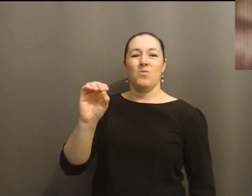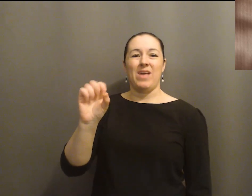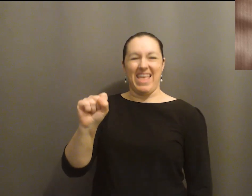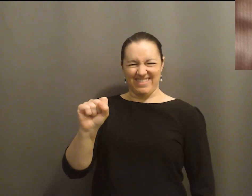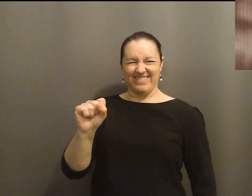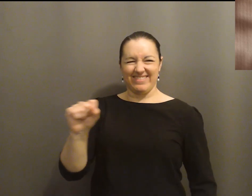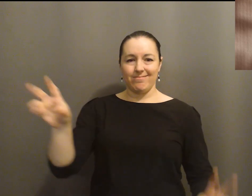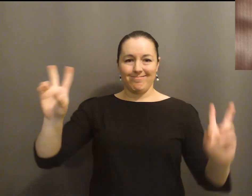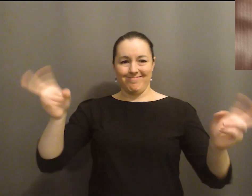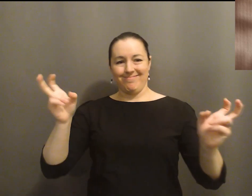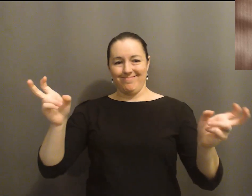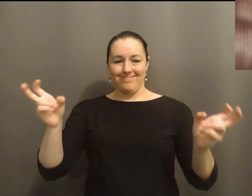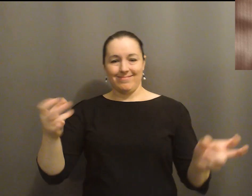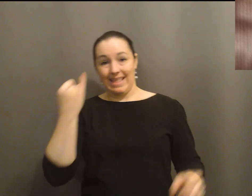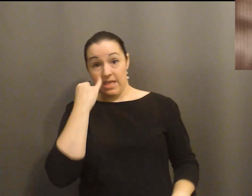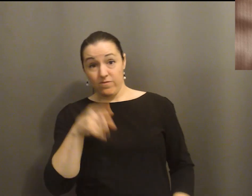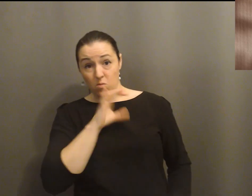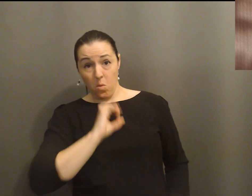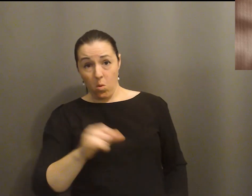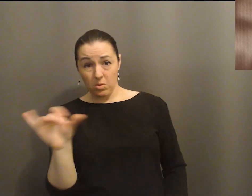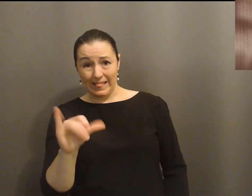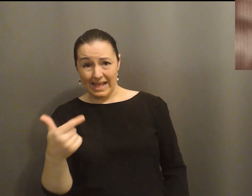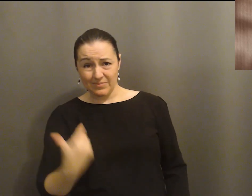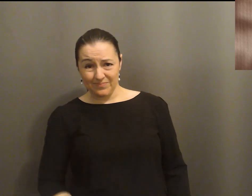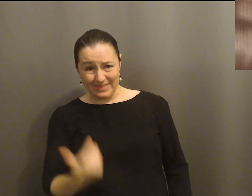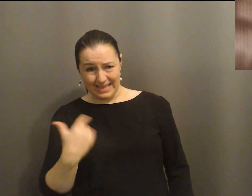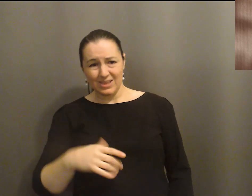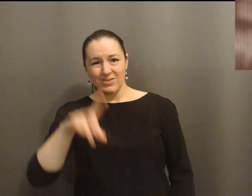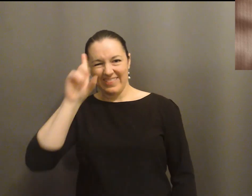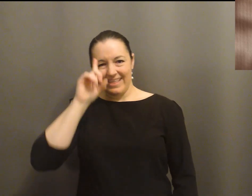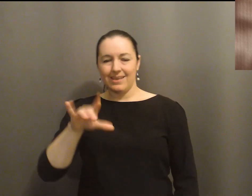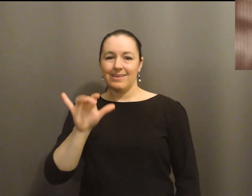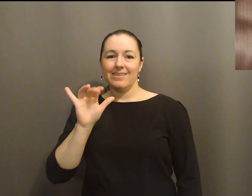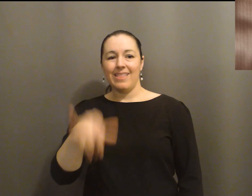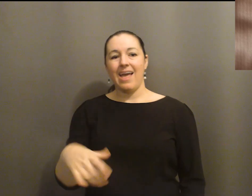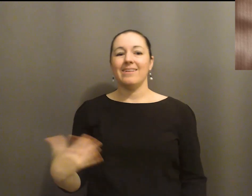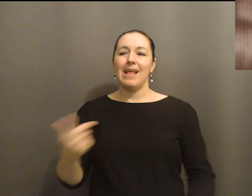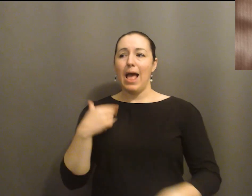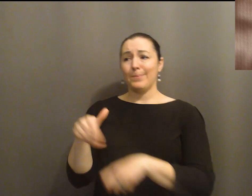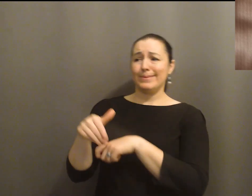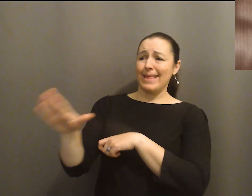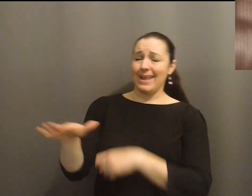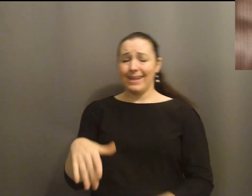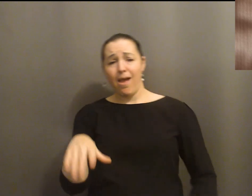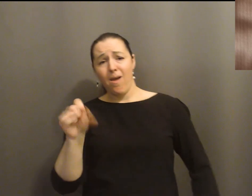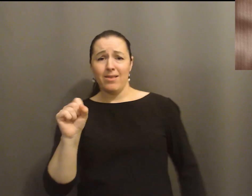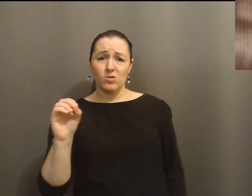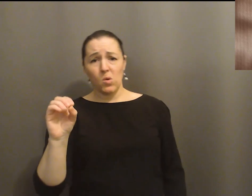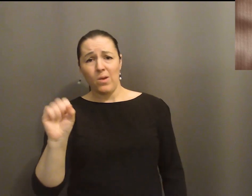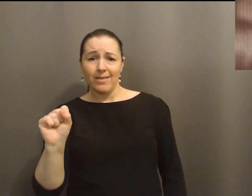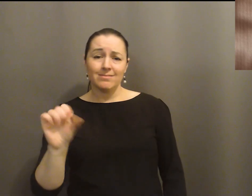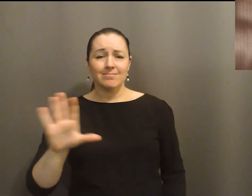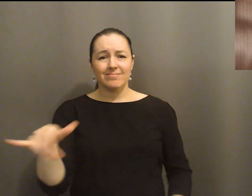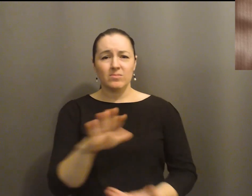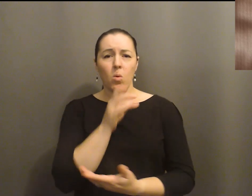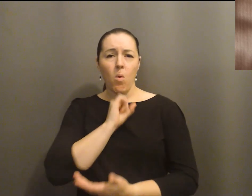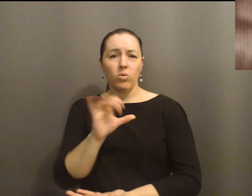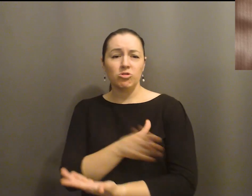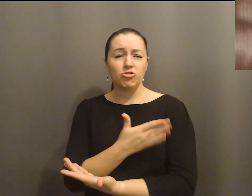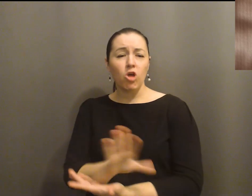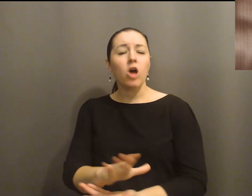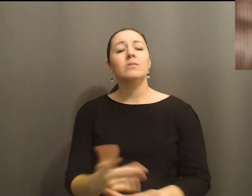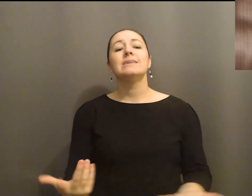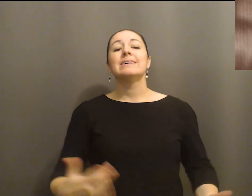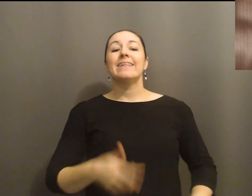Alright I'm saying this on purpose Those of you who are Old like me You know You think of the police song I'm sending out An SOS When we live our lives